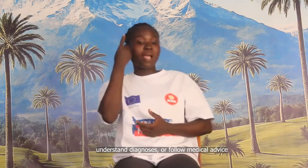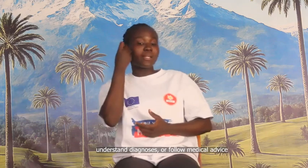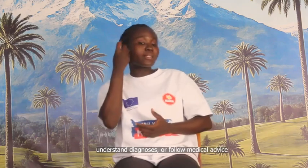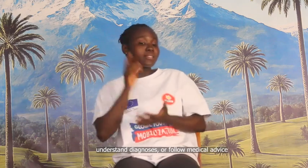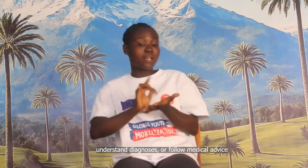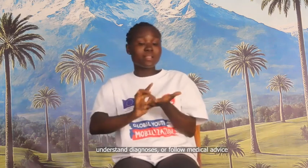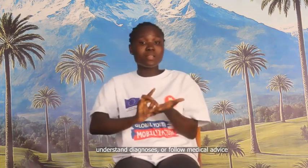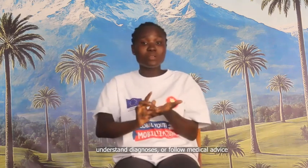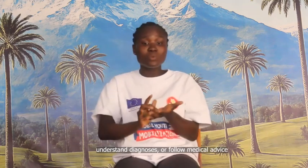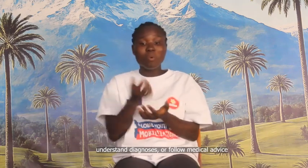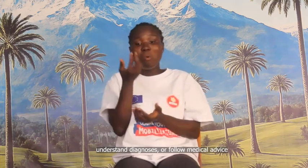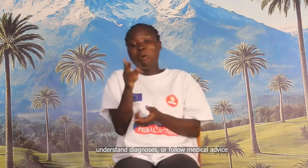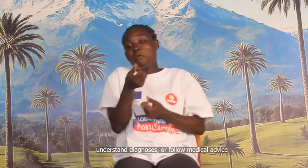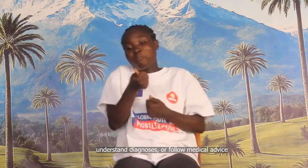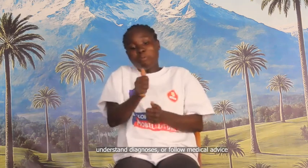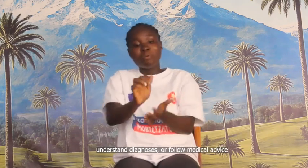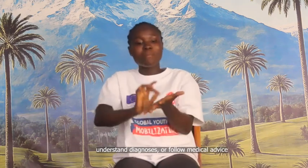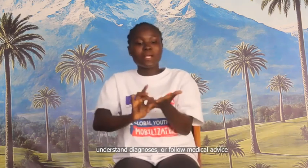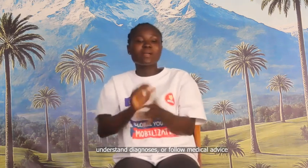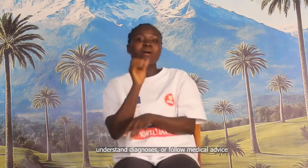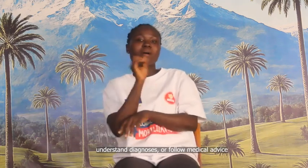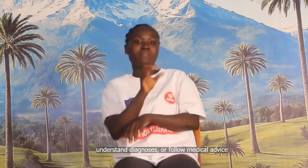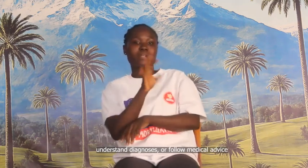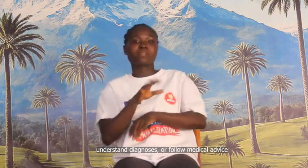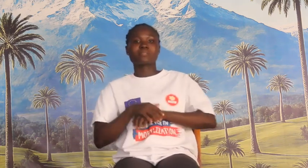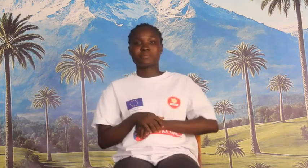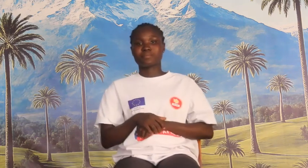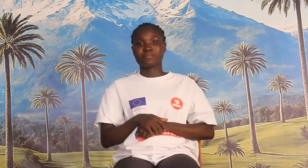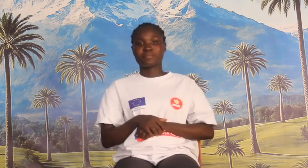understand diagnosis, or follow medical advice.